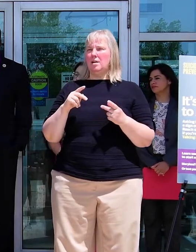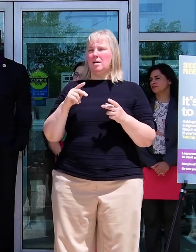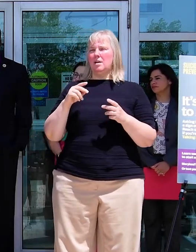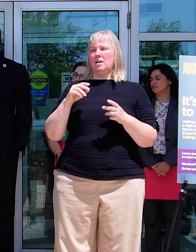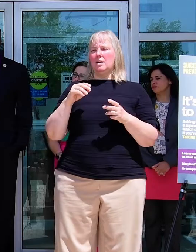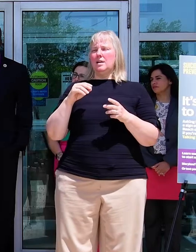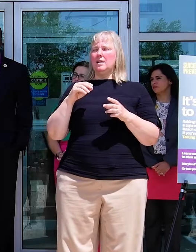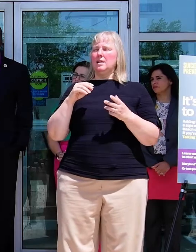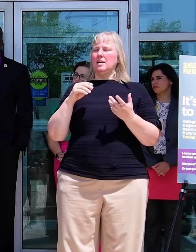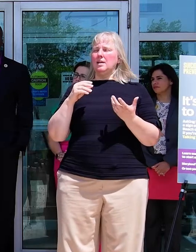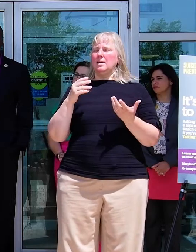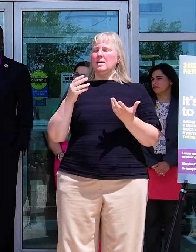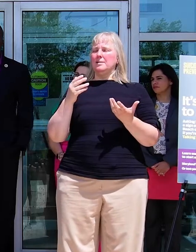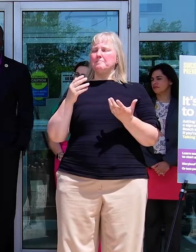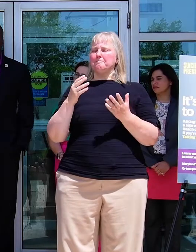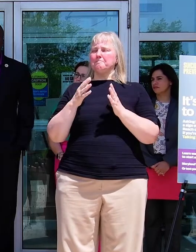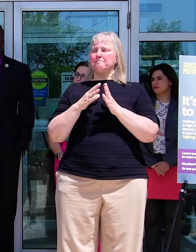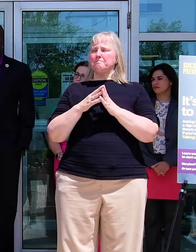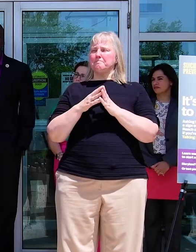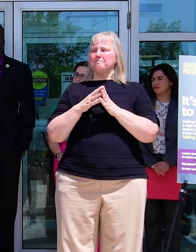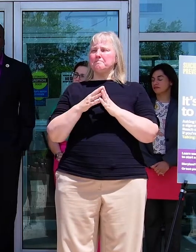In